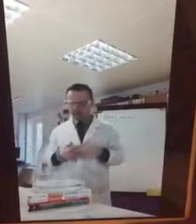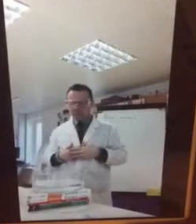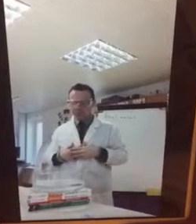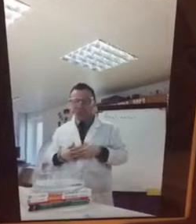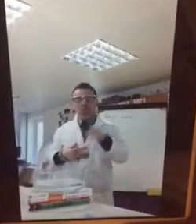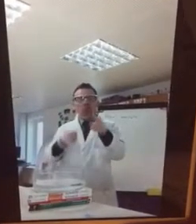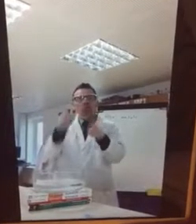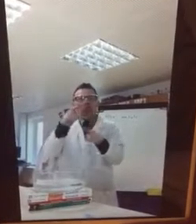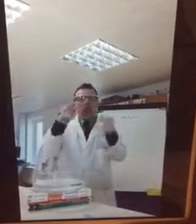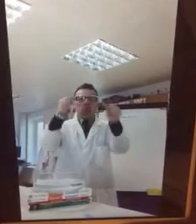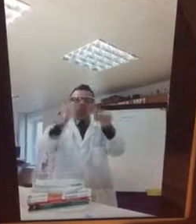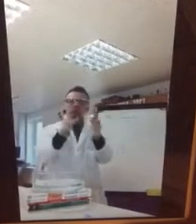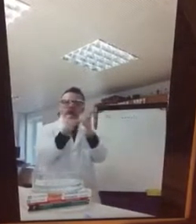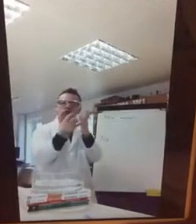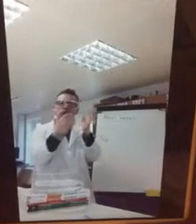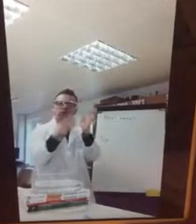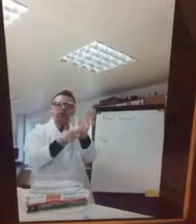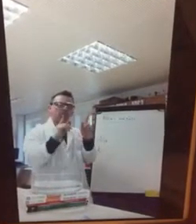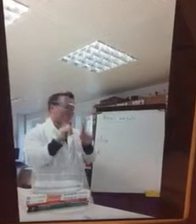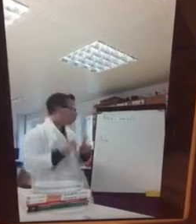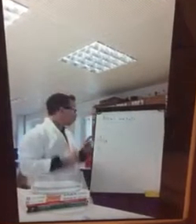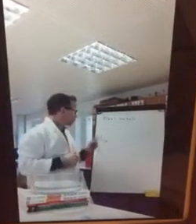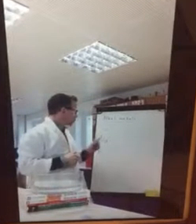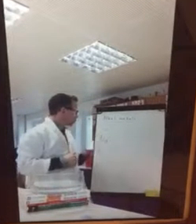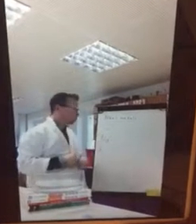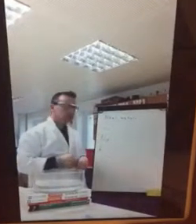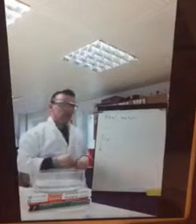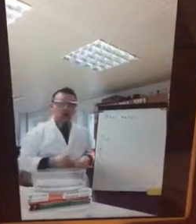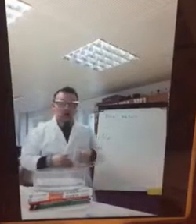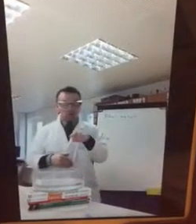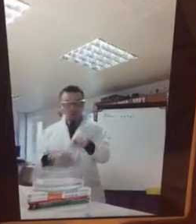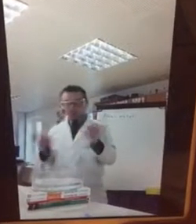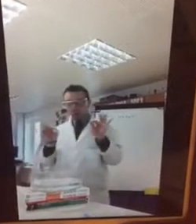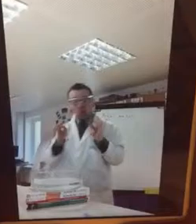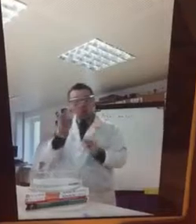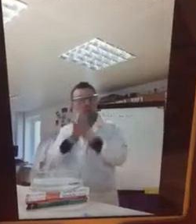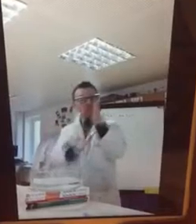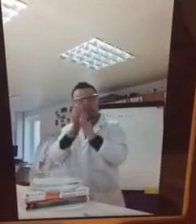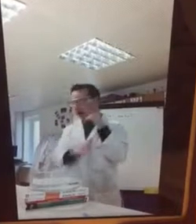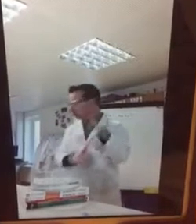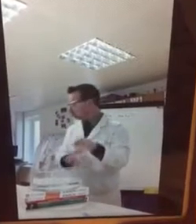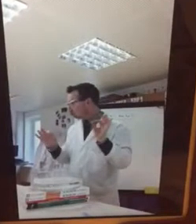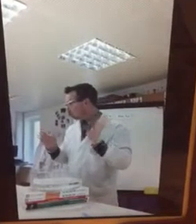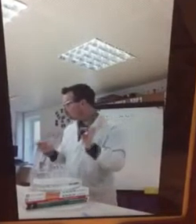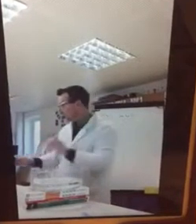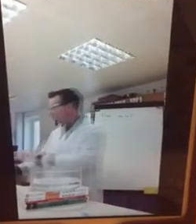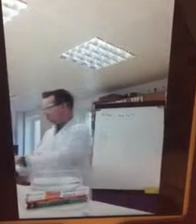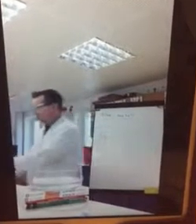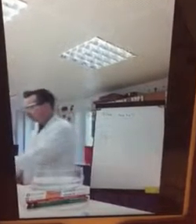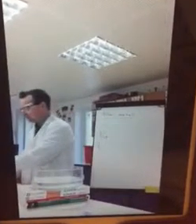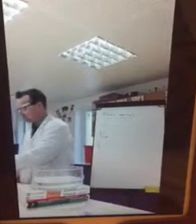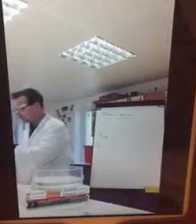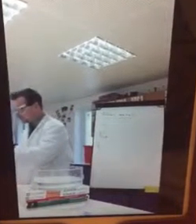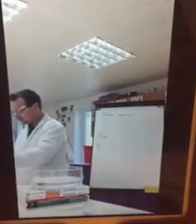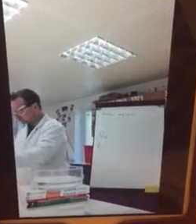So sometimes with the reaction you get a bit of a smell. But anyway, that's lithium done, so we'll move on to sodium now.